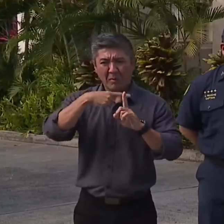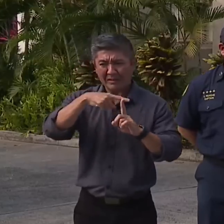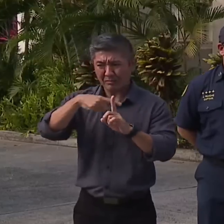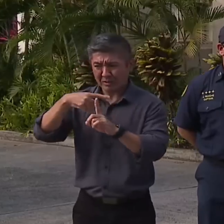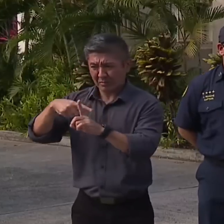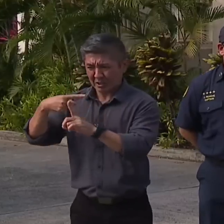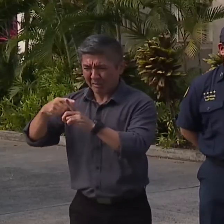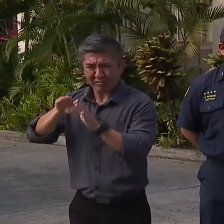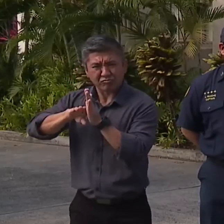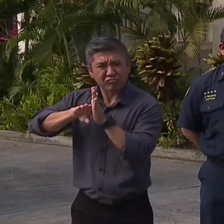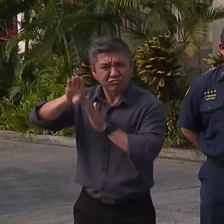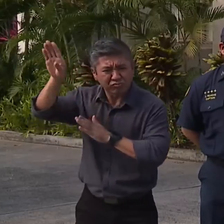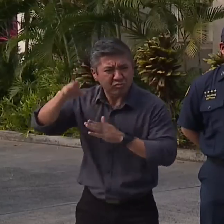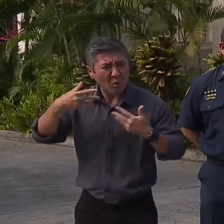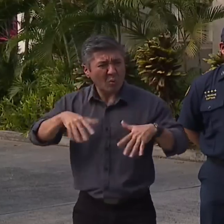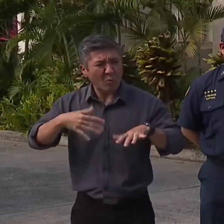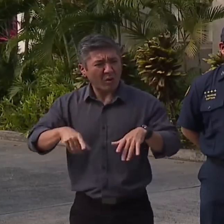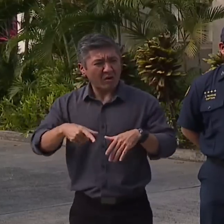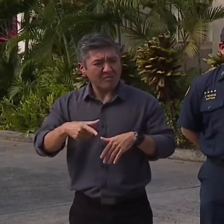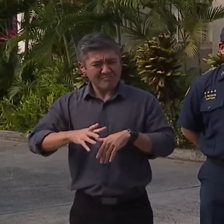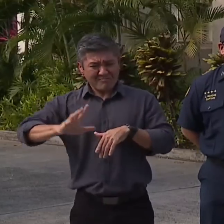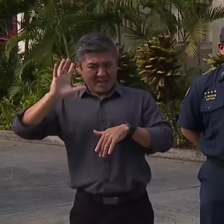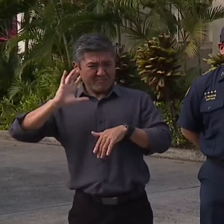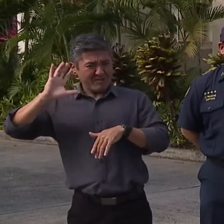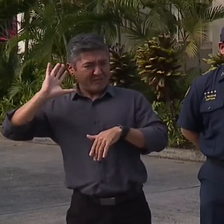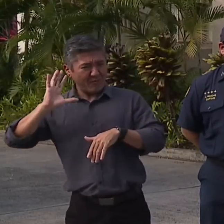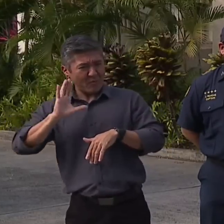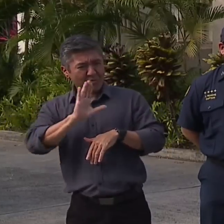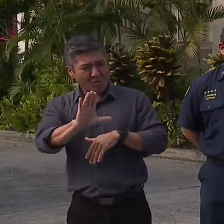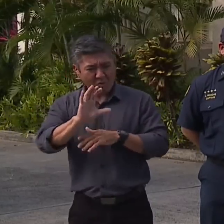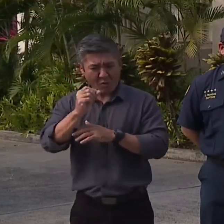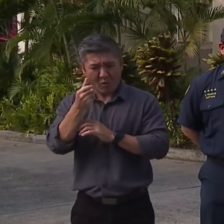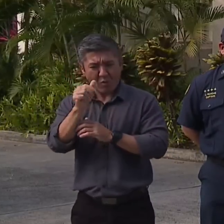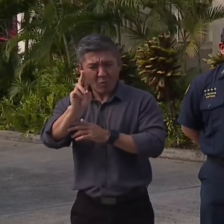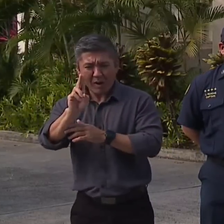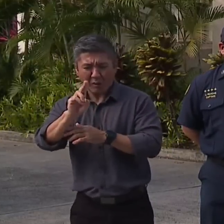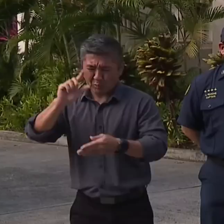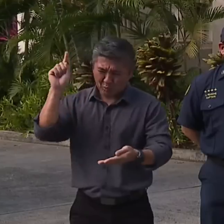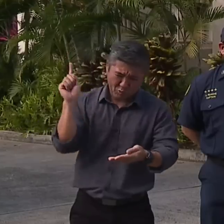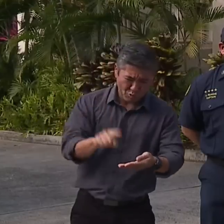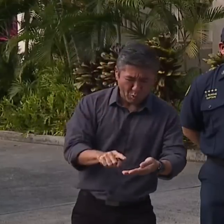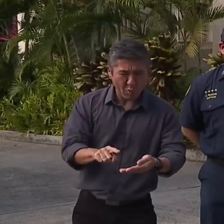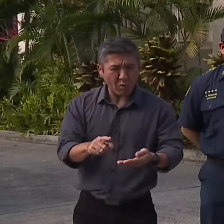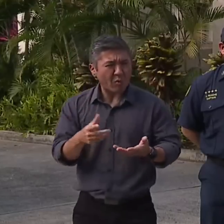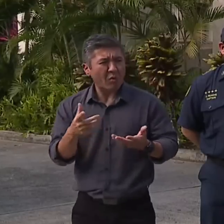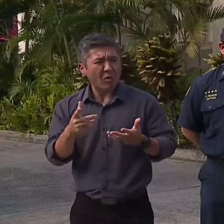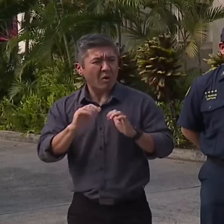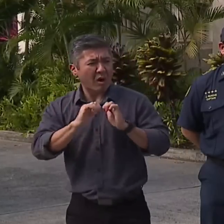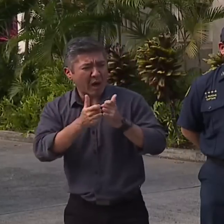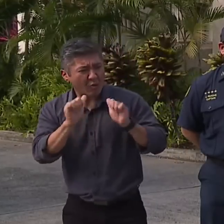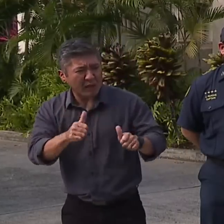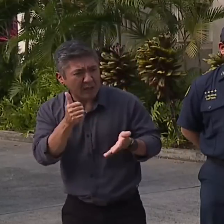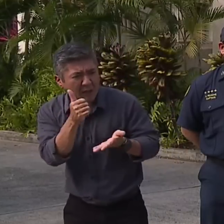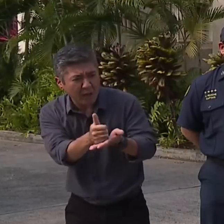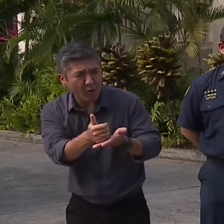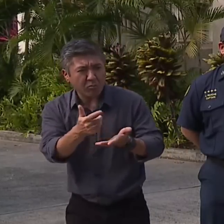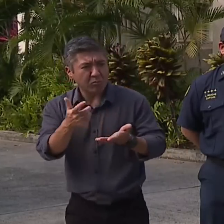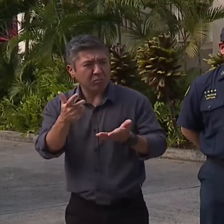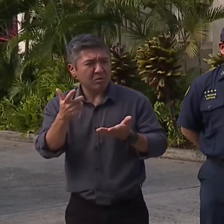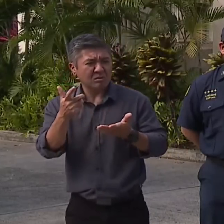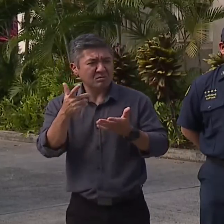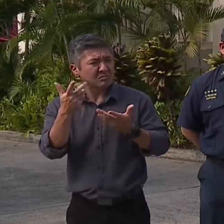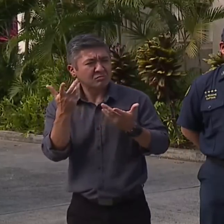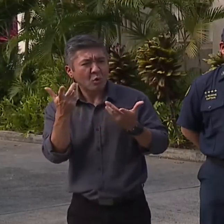dramatically. You were one of the showcases in the nation. And how can we help you bring down that